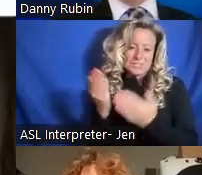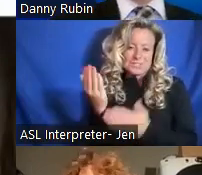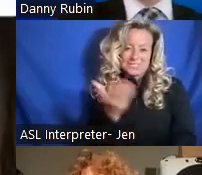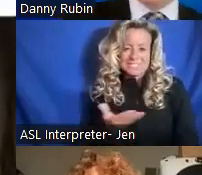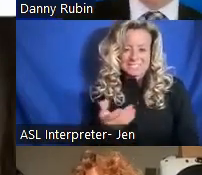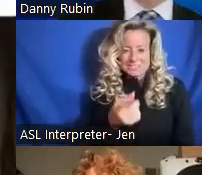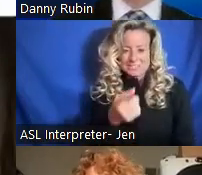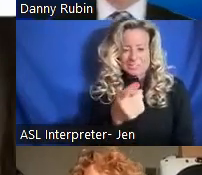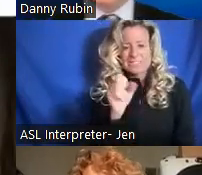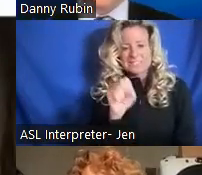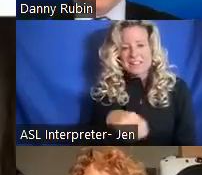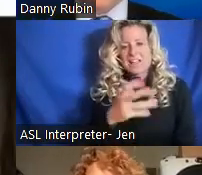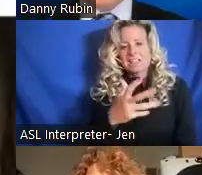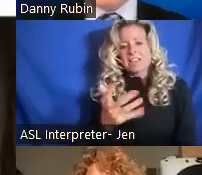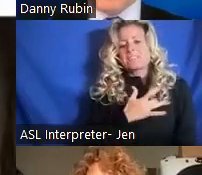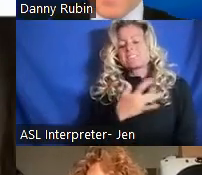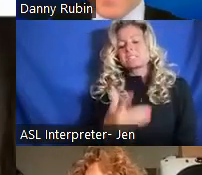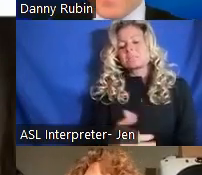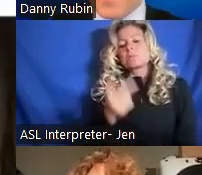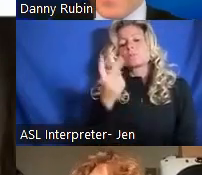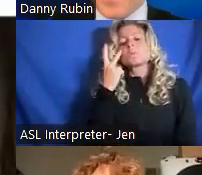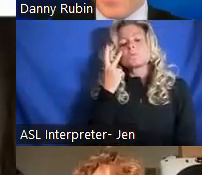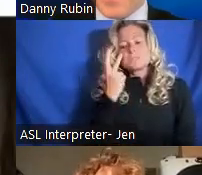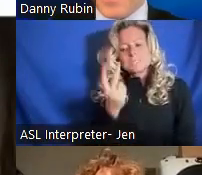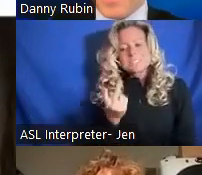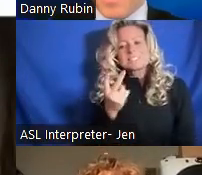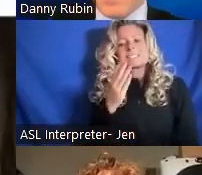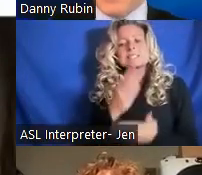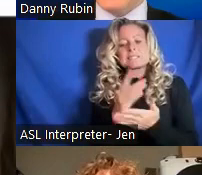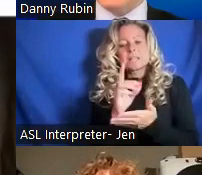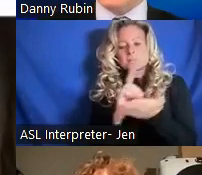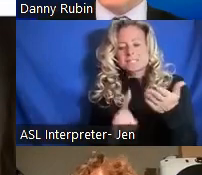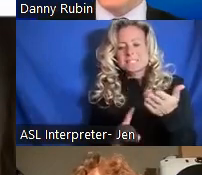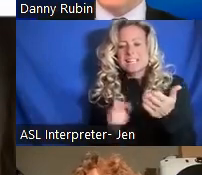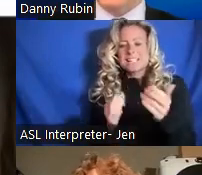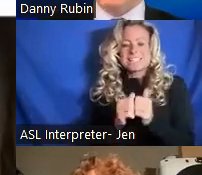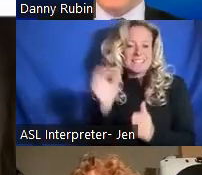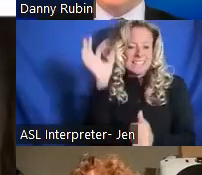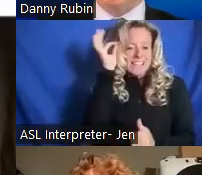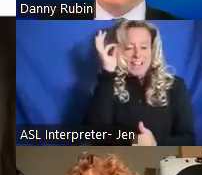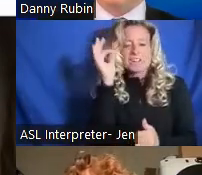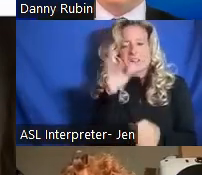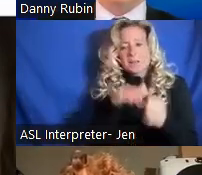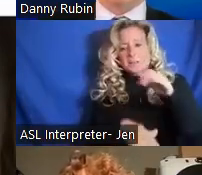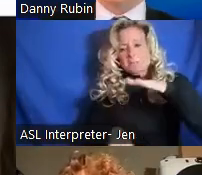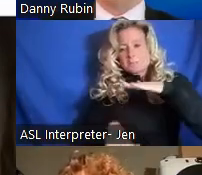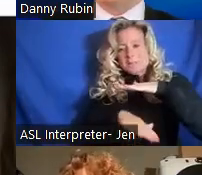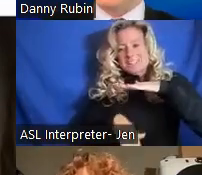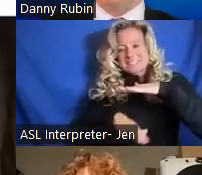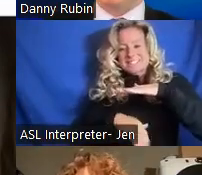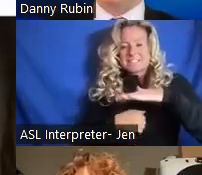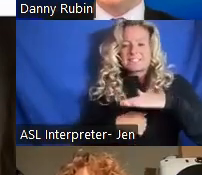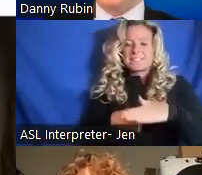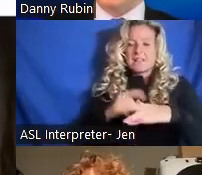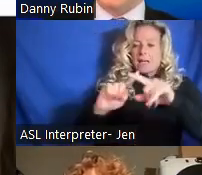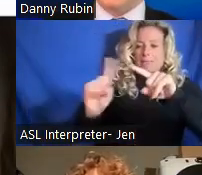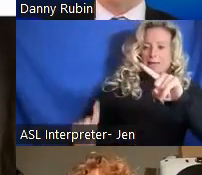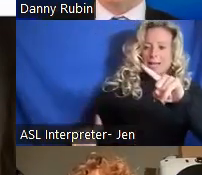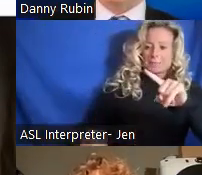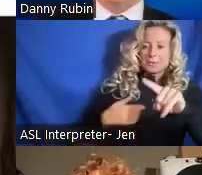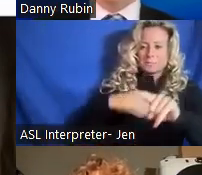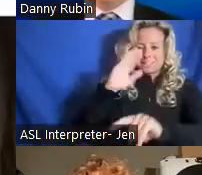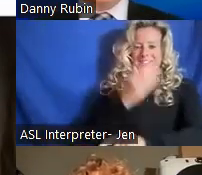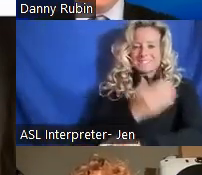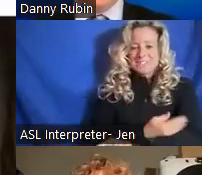So yeah, a lot of very typical. We do some designs in the hair, very basic stuff. You do some lightning bolts. My son, my Yeah. 8-year-old, just got